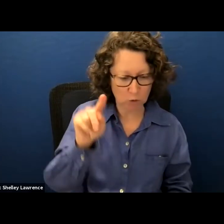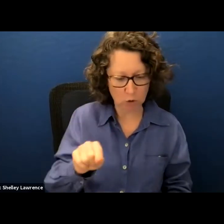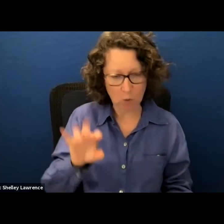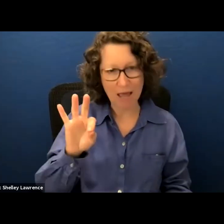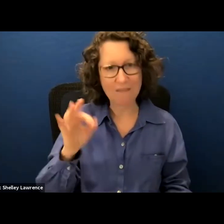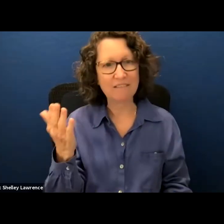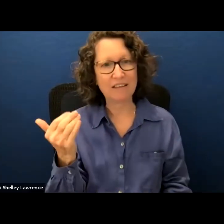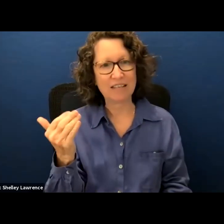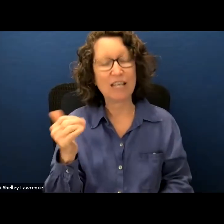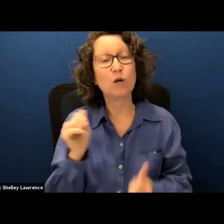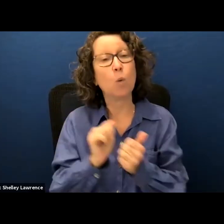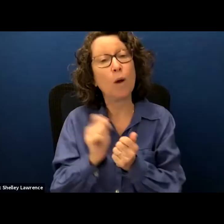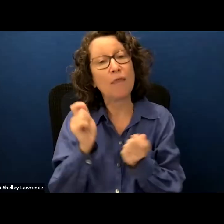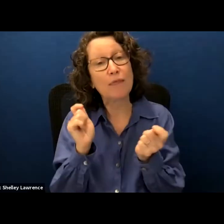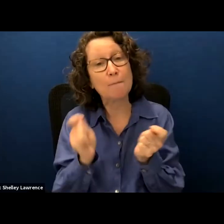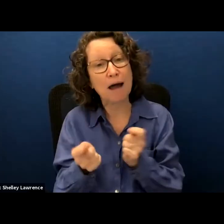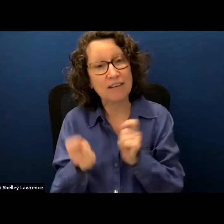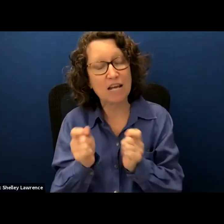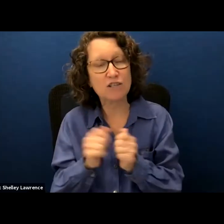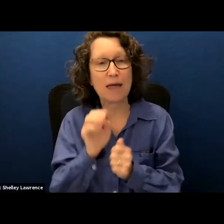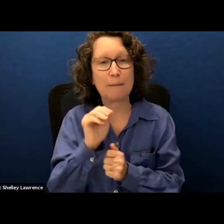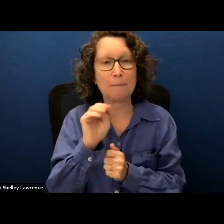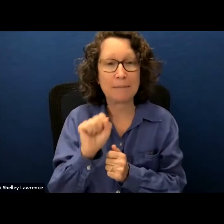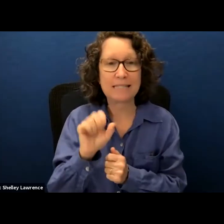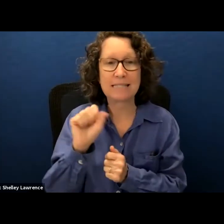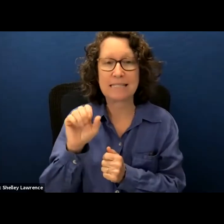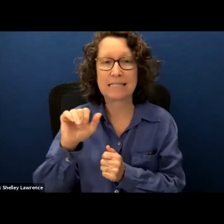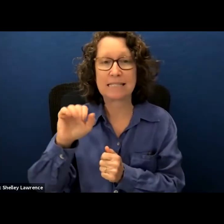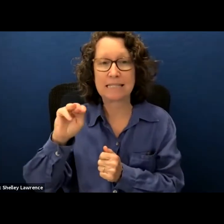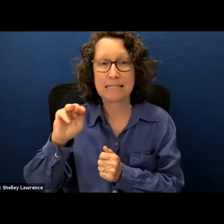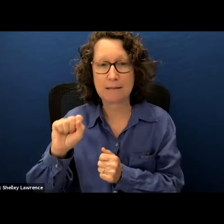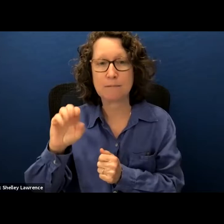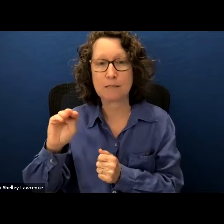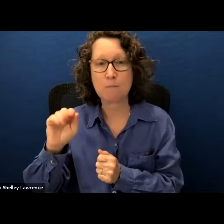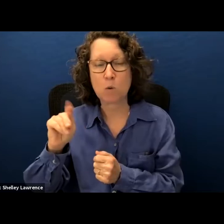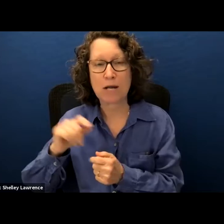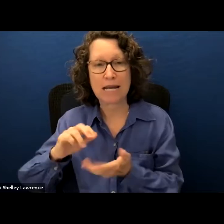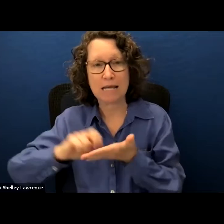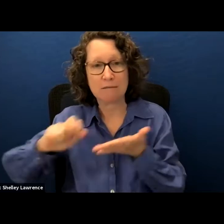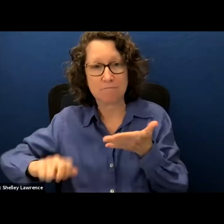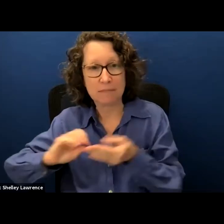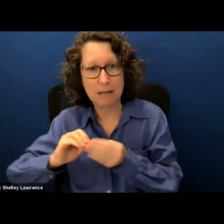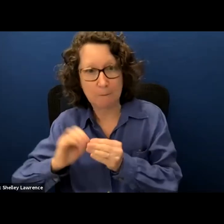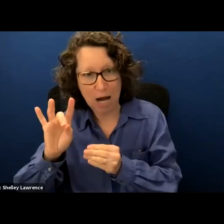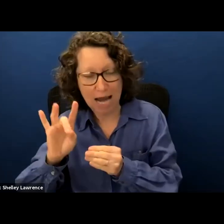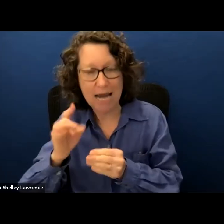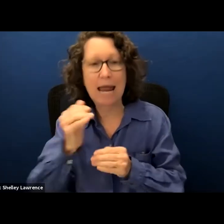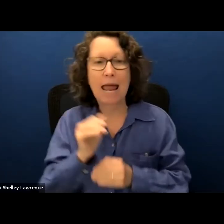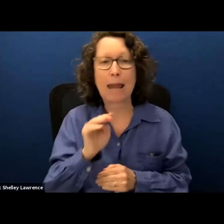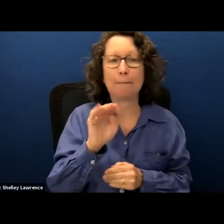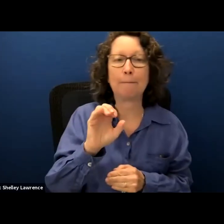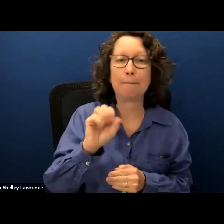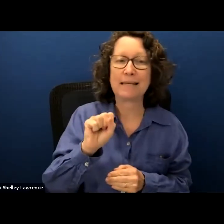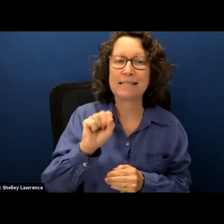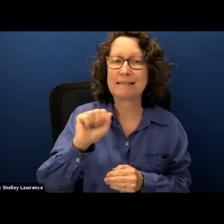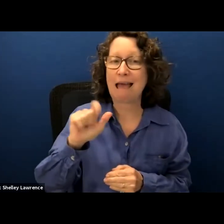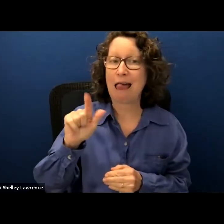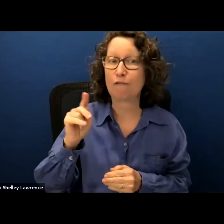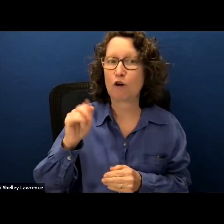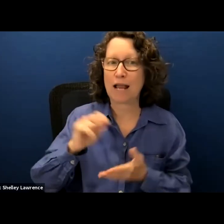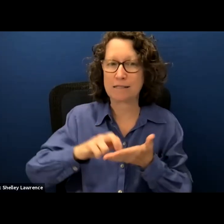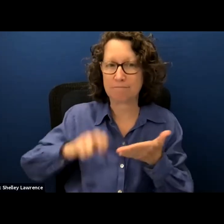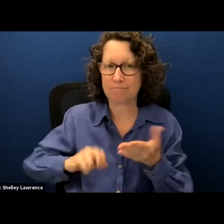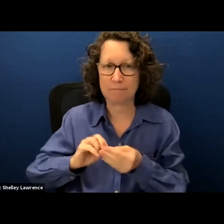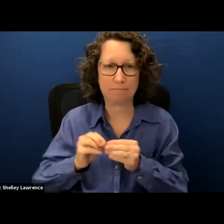F15 with the modification that Ms. Sims-Moten is recusing herself from number 8 and Ms. Alvarez is recusing herself from